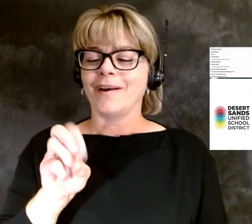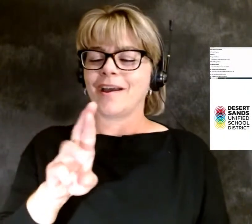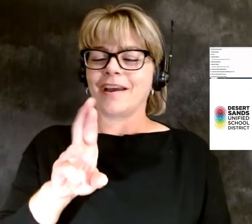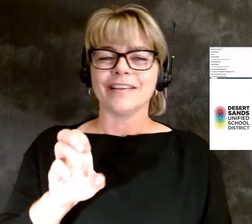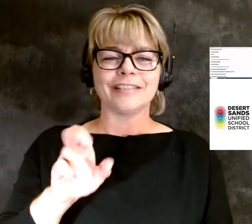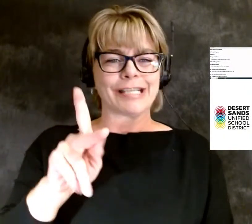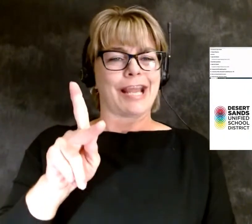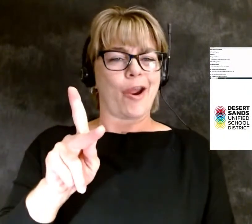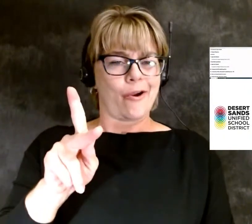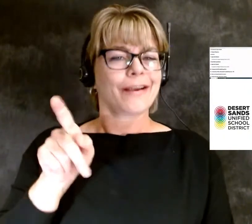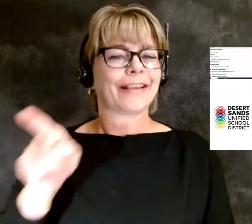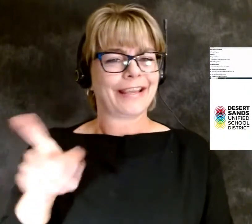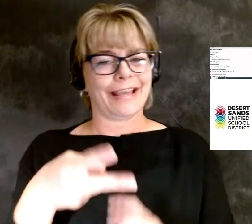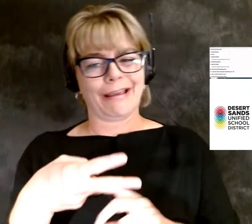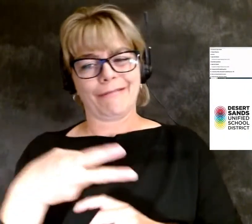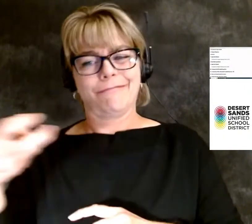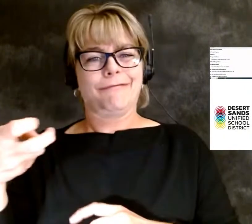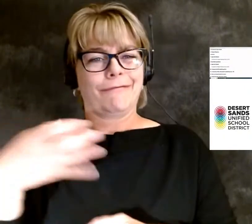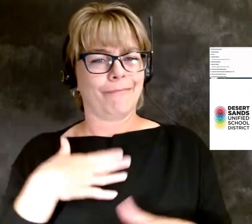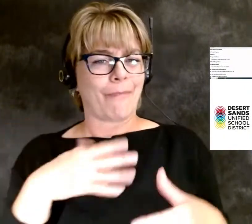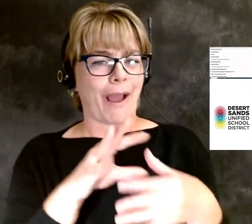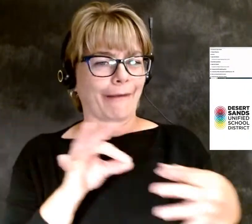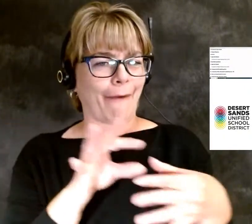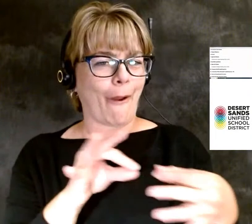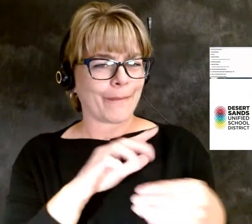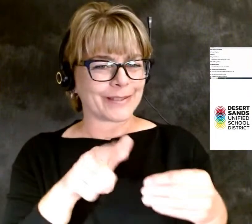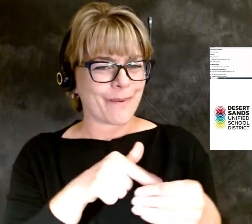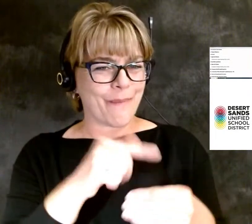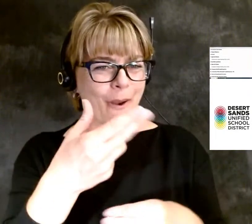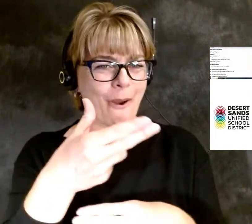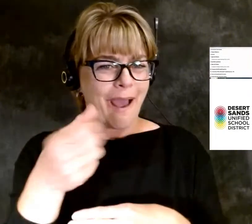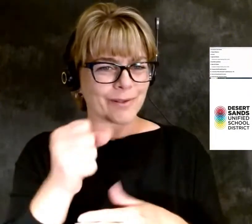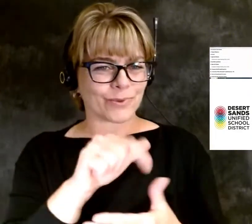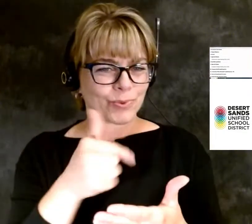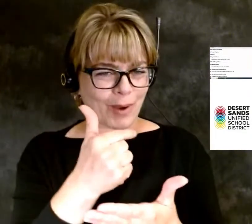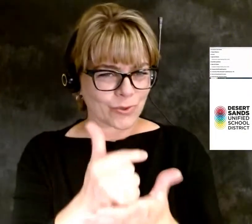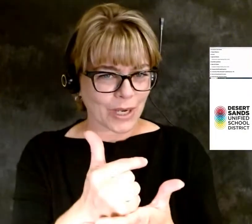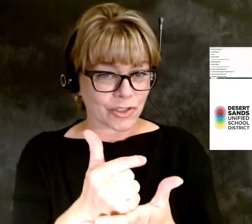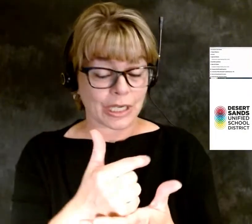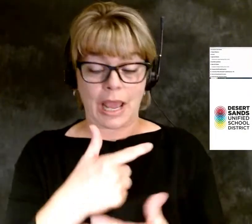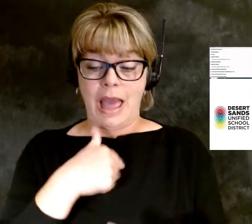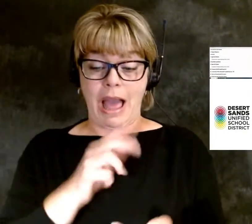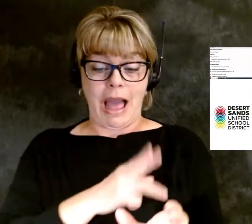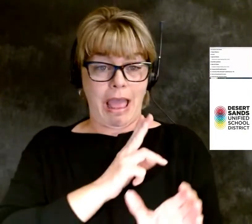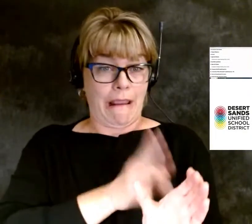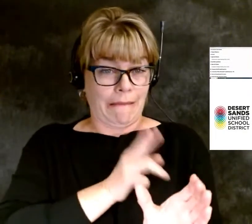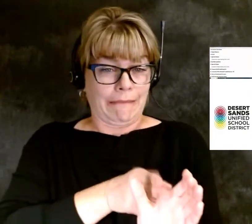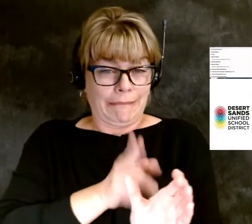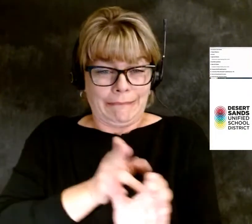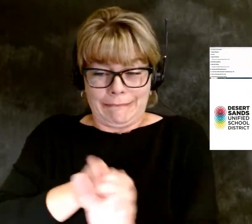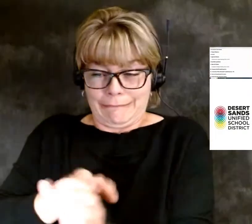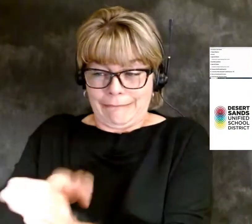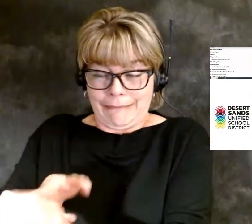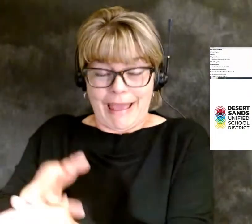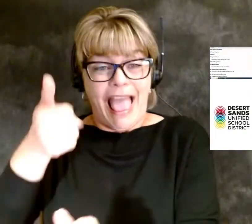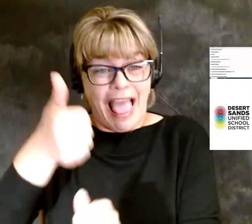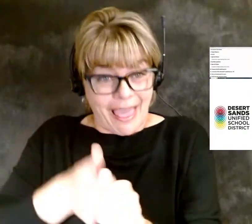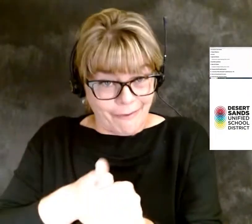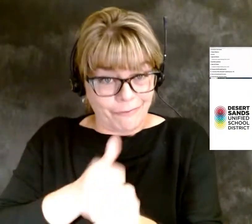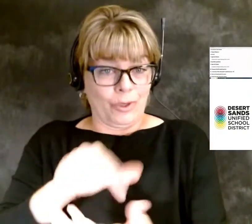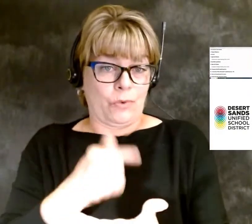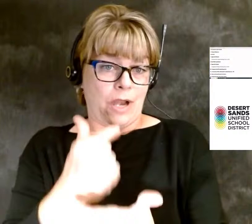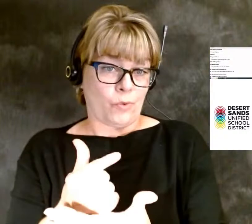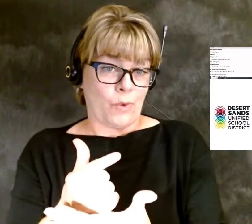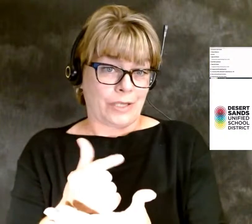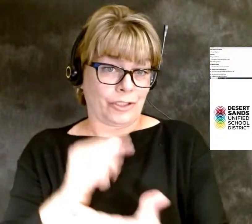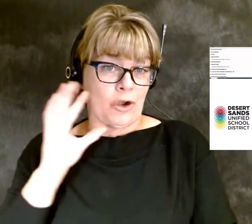the compliments about the high school graduations. So I went to every graduation. There were seven.